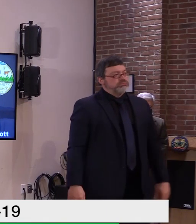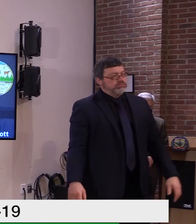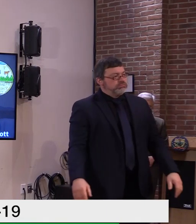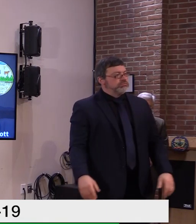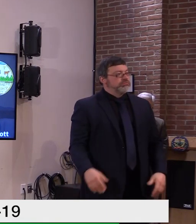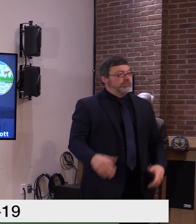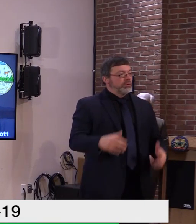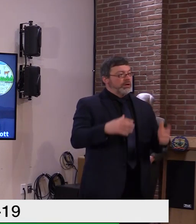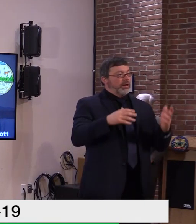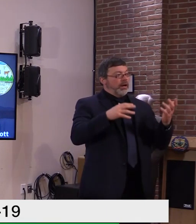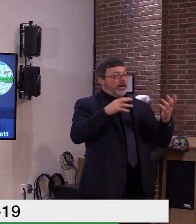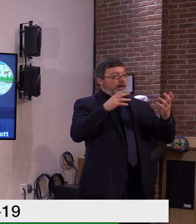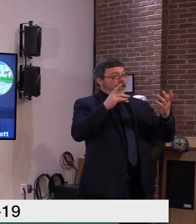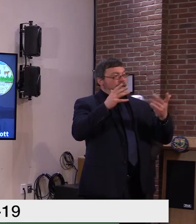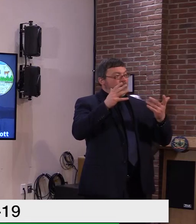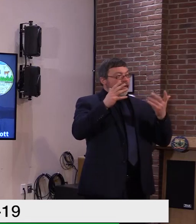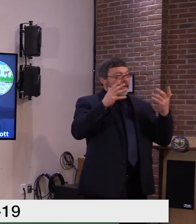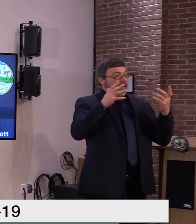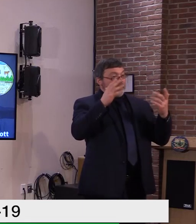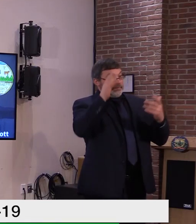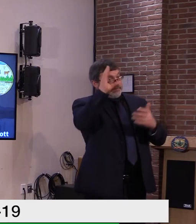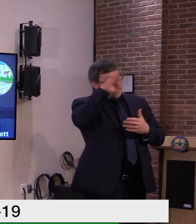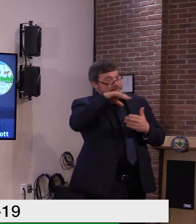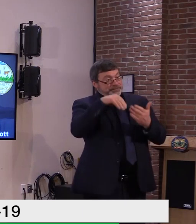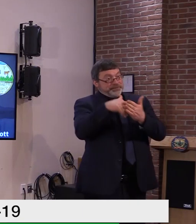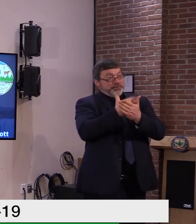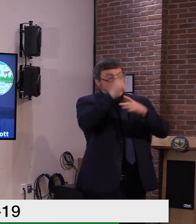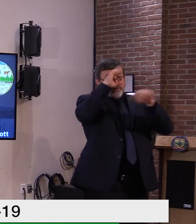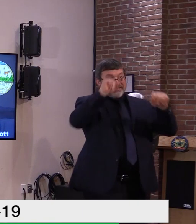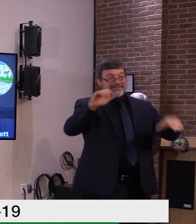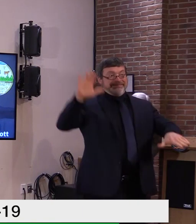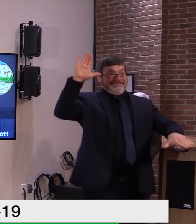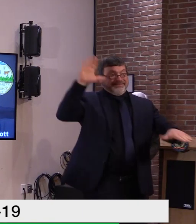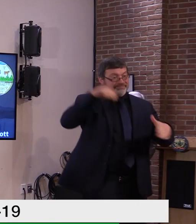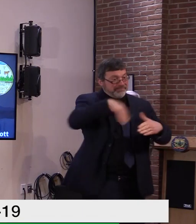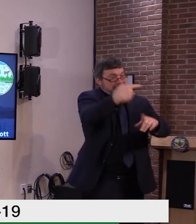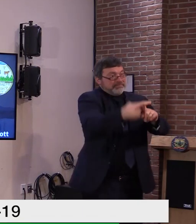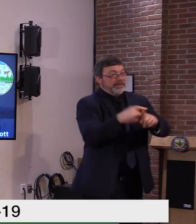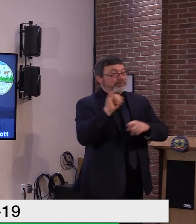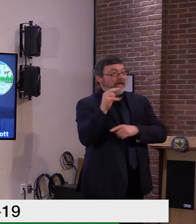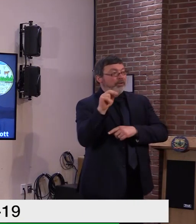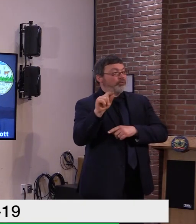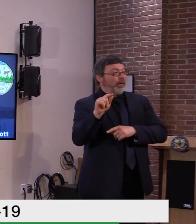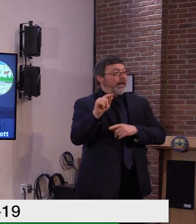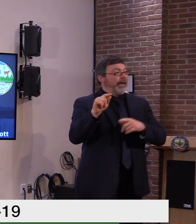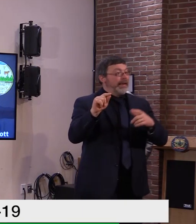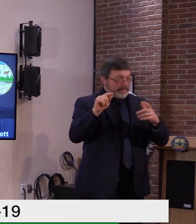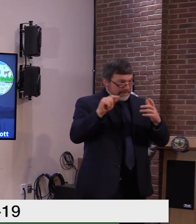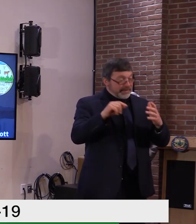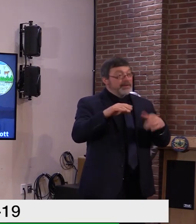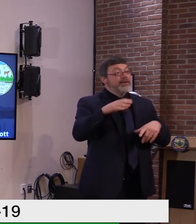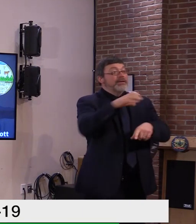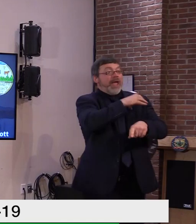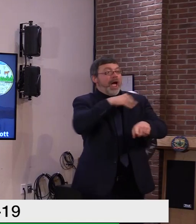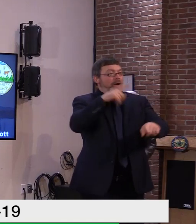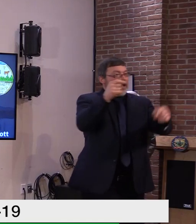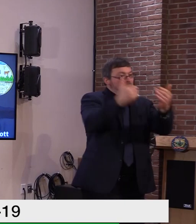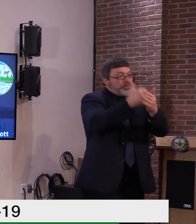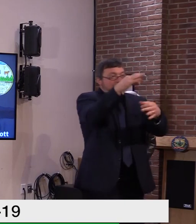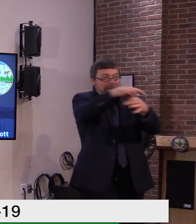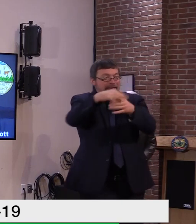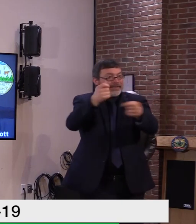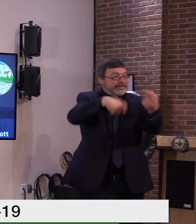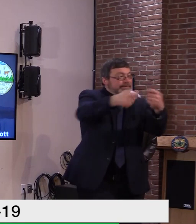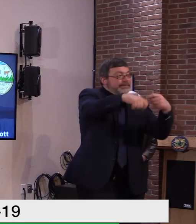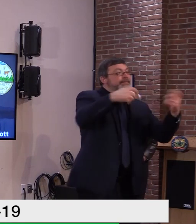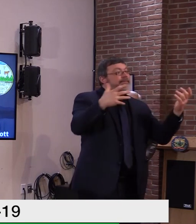will be sworn in. I'm sure there'll be more packages in the future in terms of economic relief